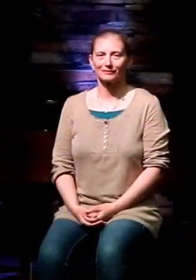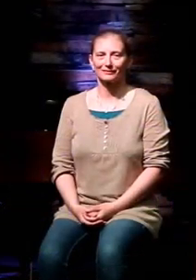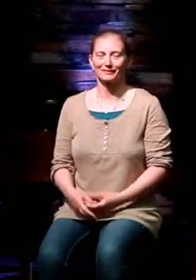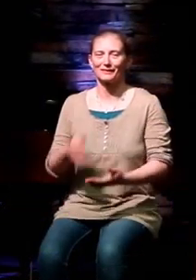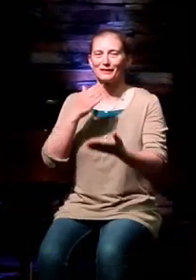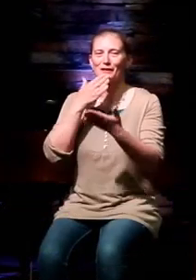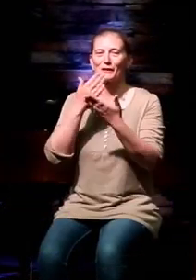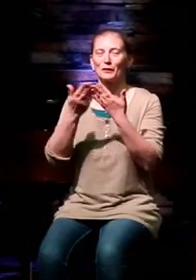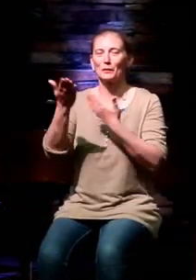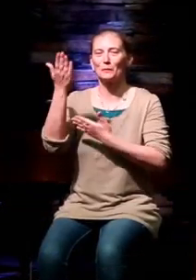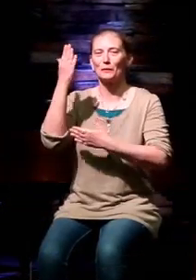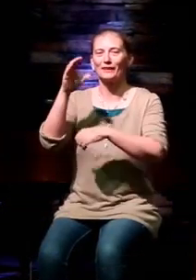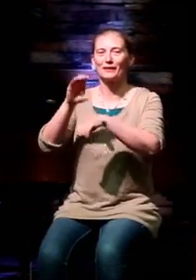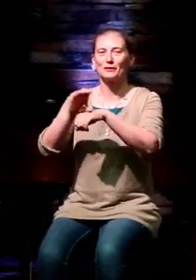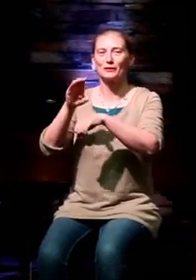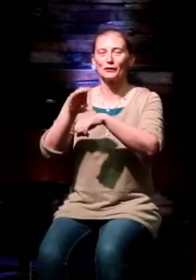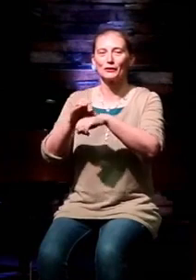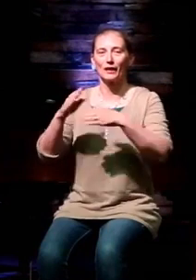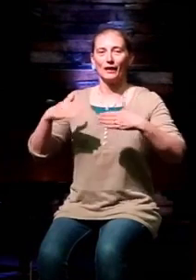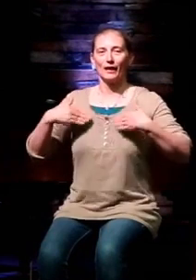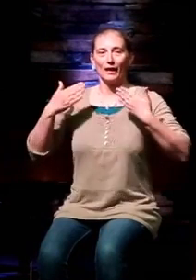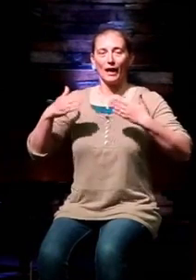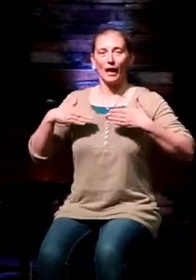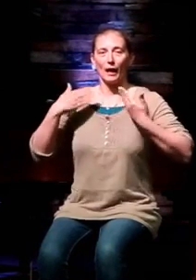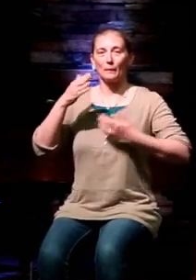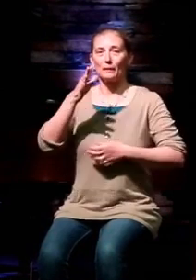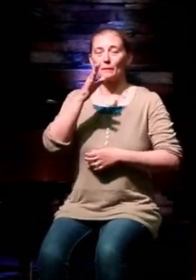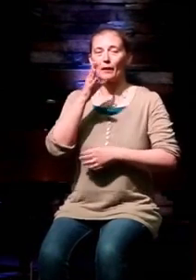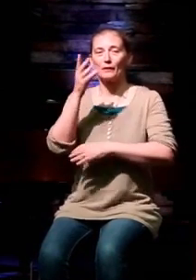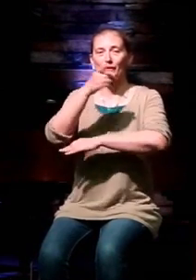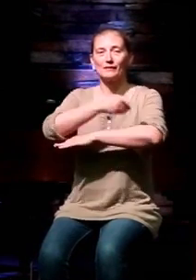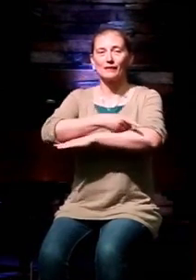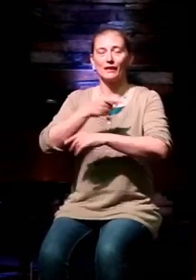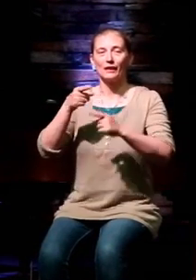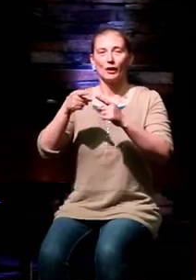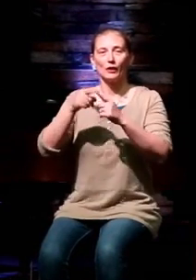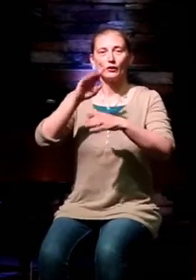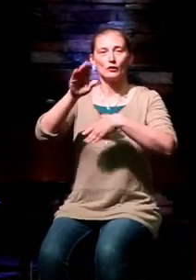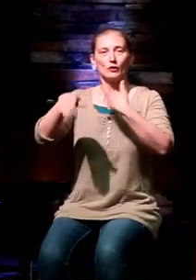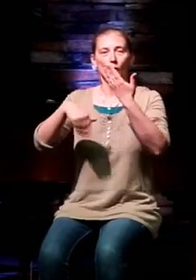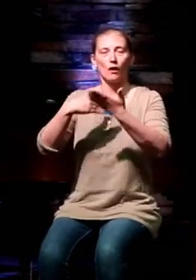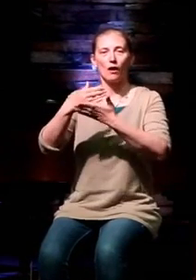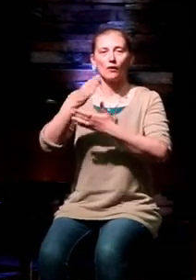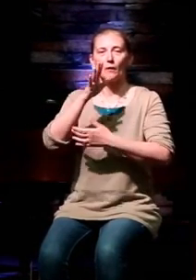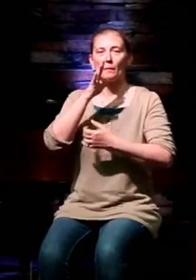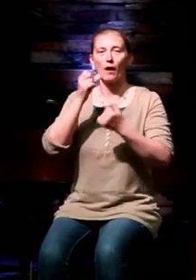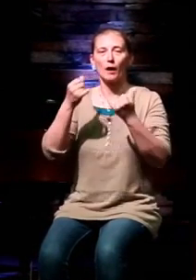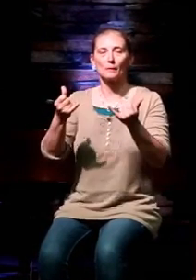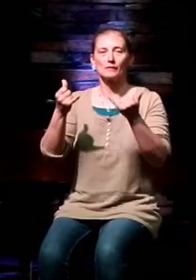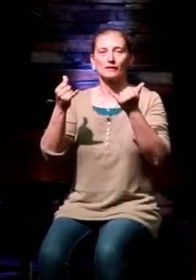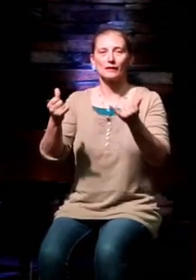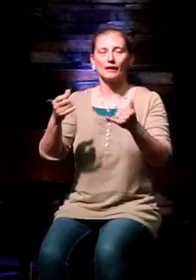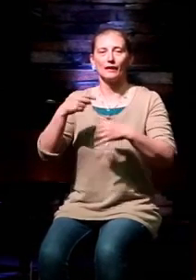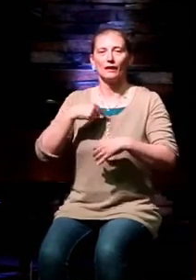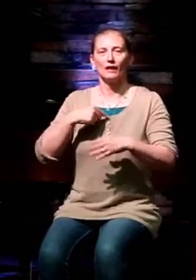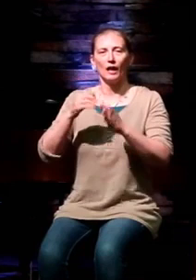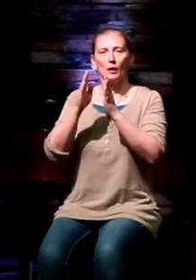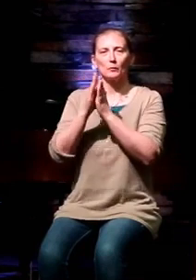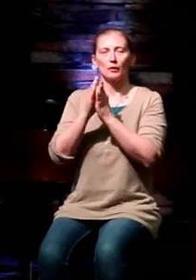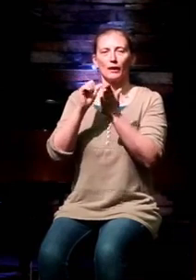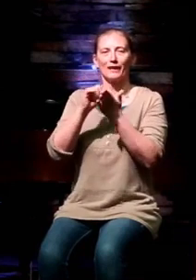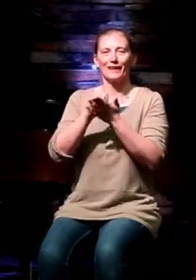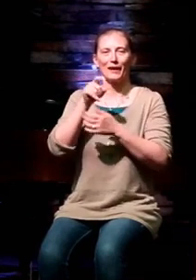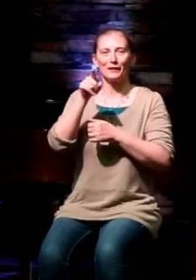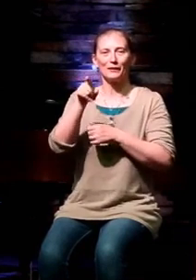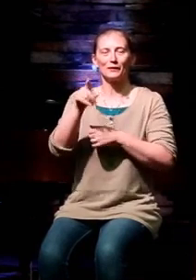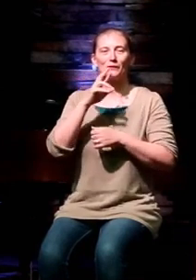Good morning, church. Happy Mother's Day to all the moms out there today. And I do hope and pray that you're all doing well out there. And I thank you for